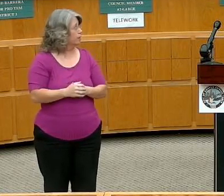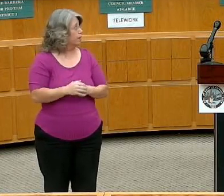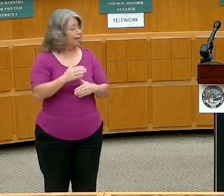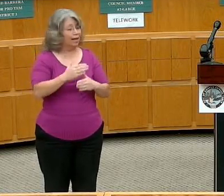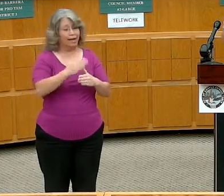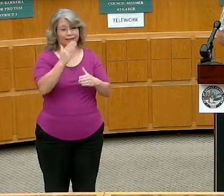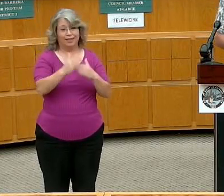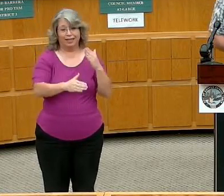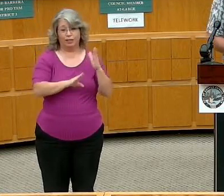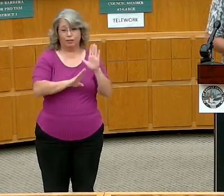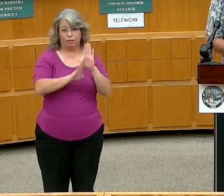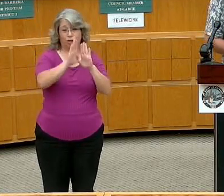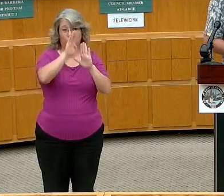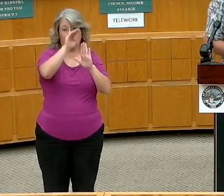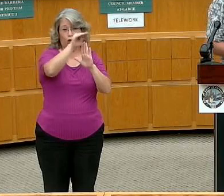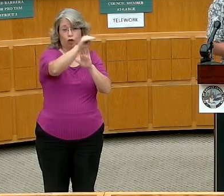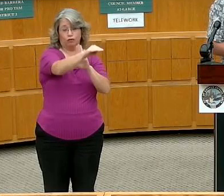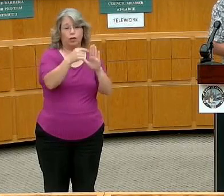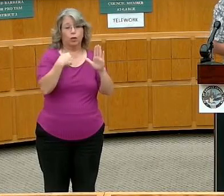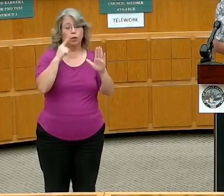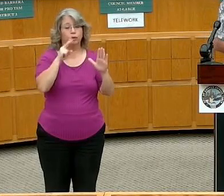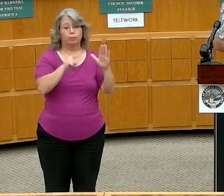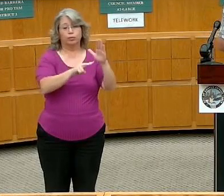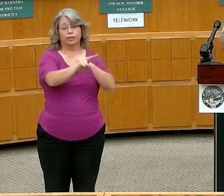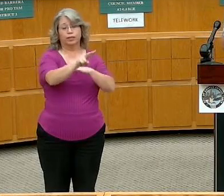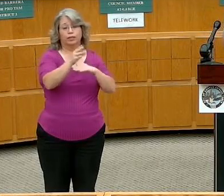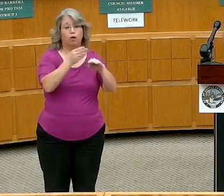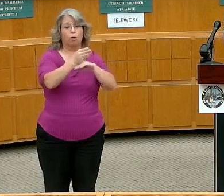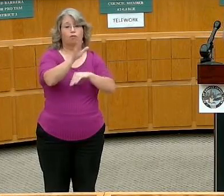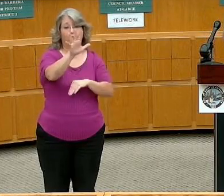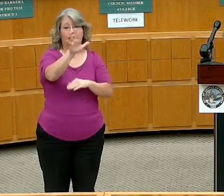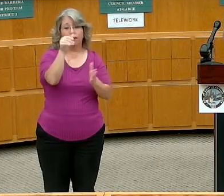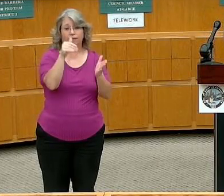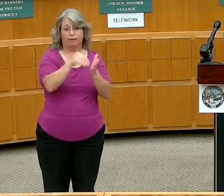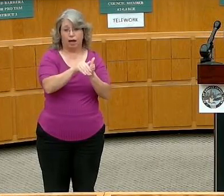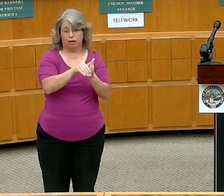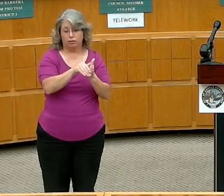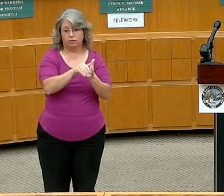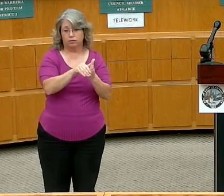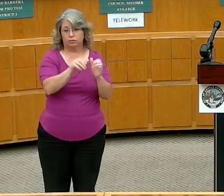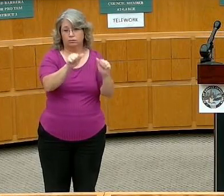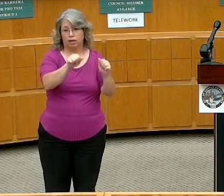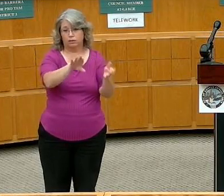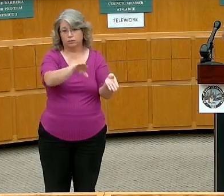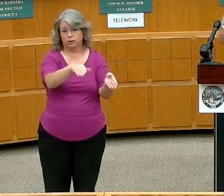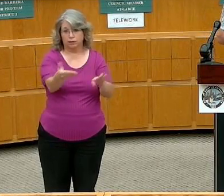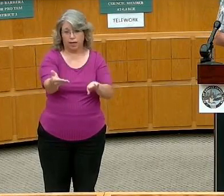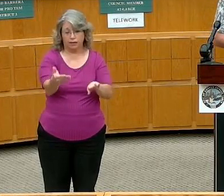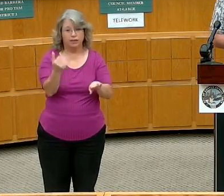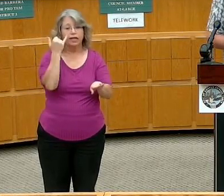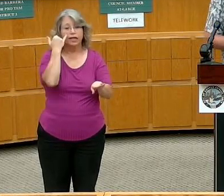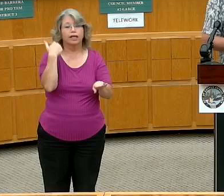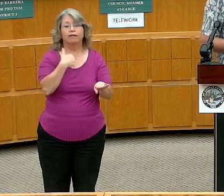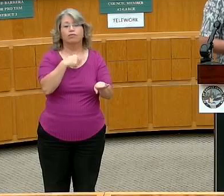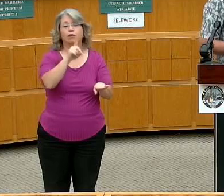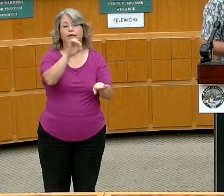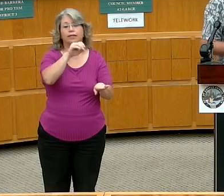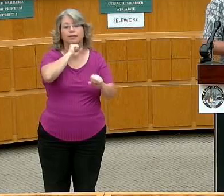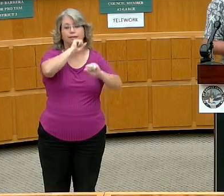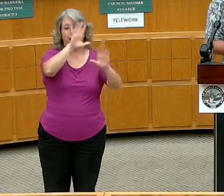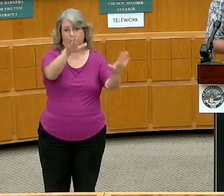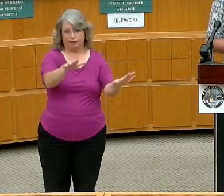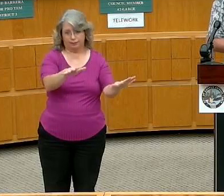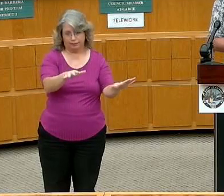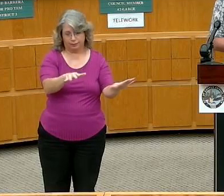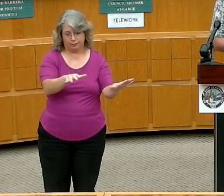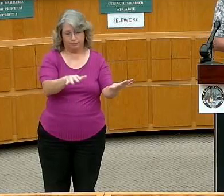over 5,000 projected fatalities for what would happen if we did nothing. This is what the model, this is based